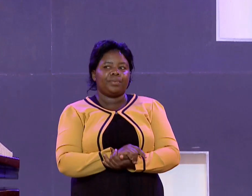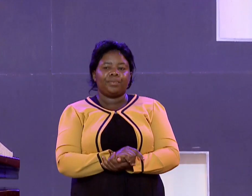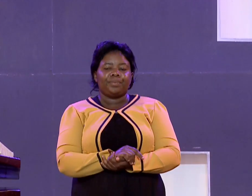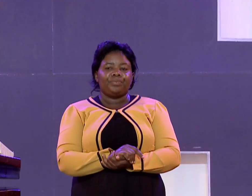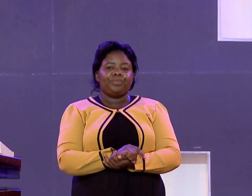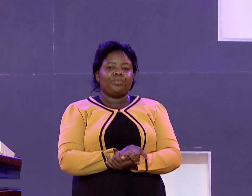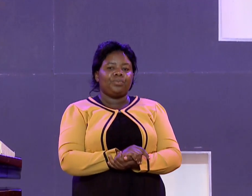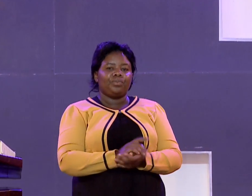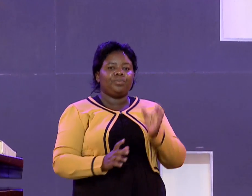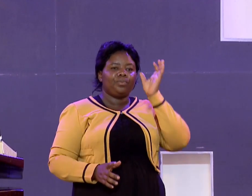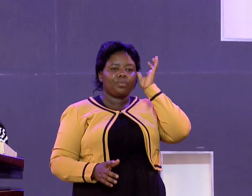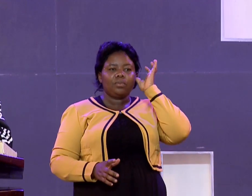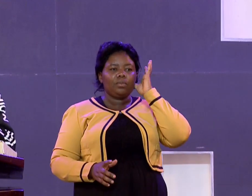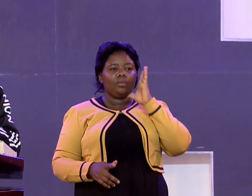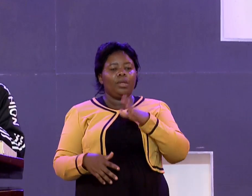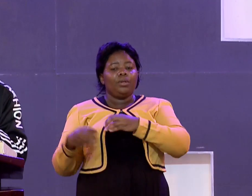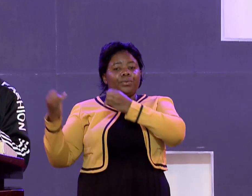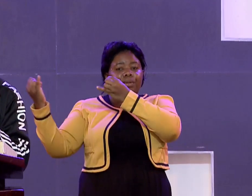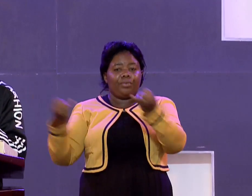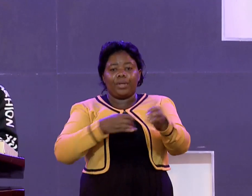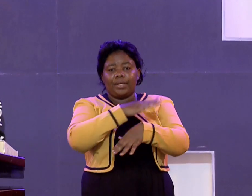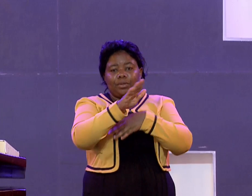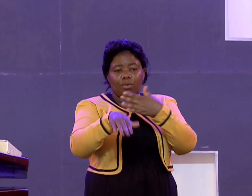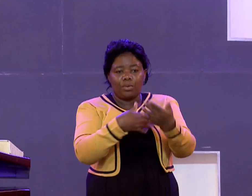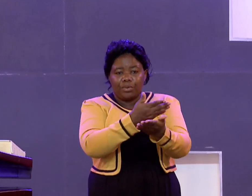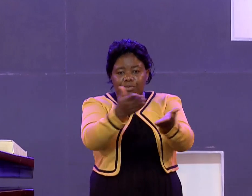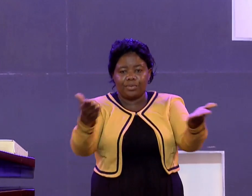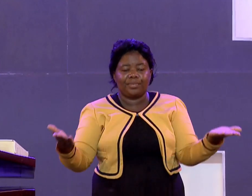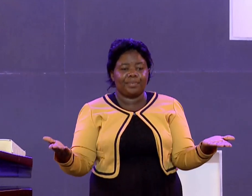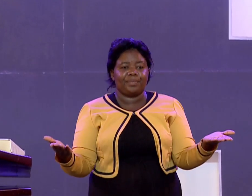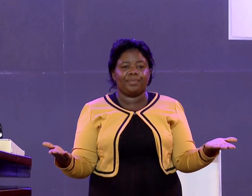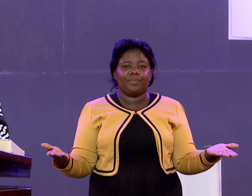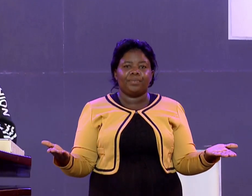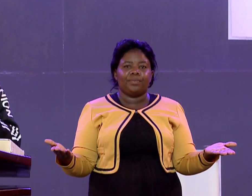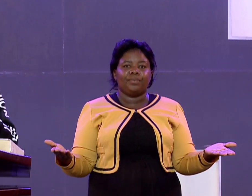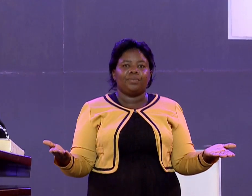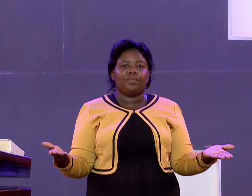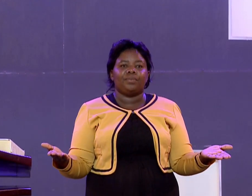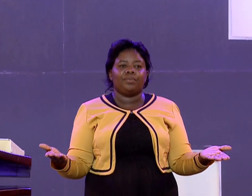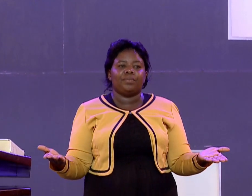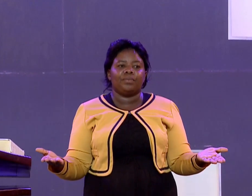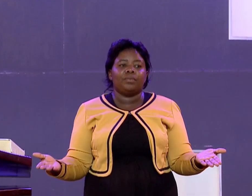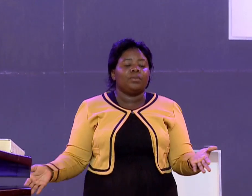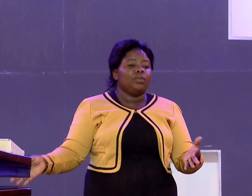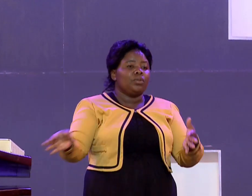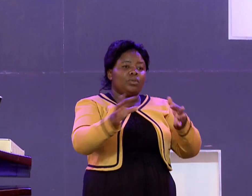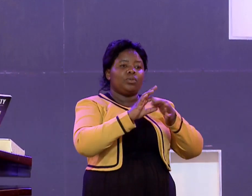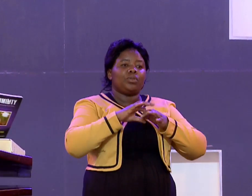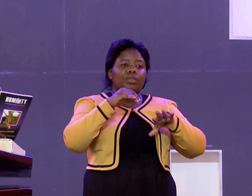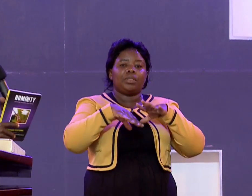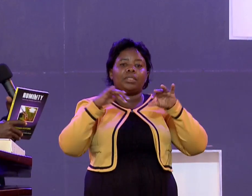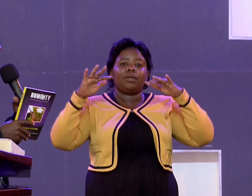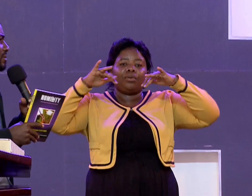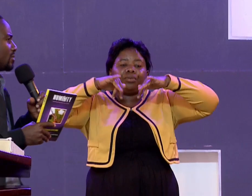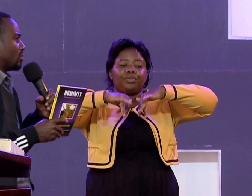opportunity to invite all of you to participate in this coming